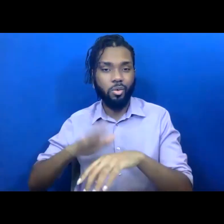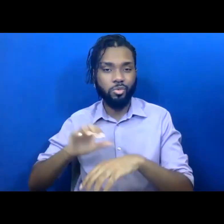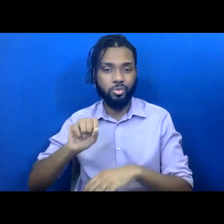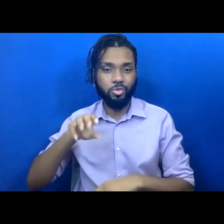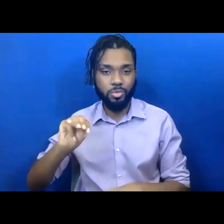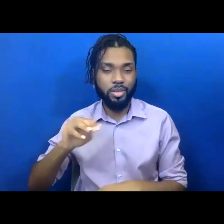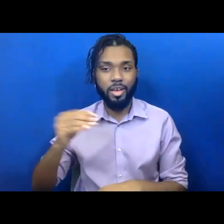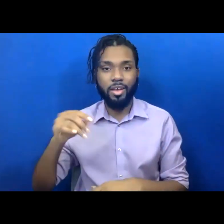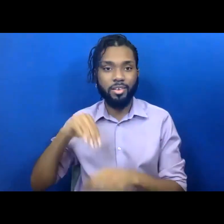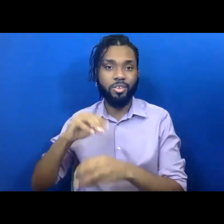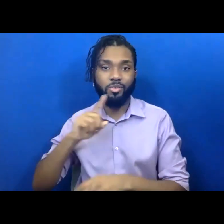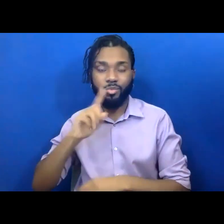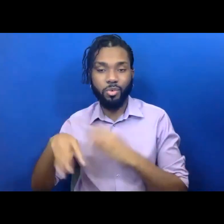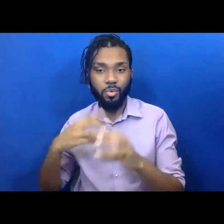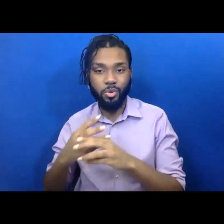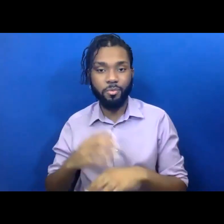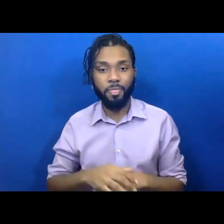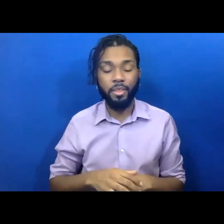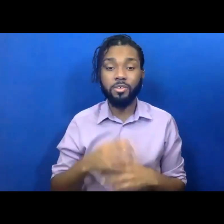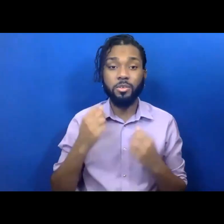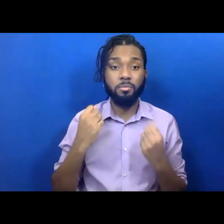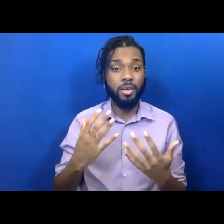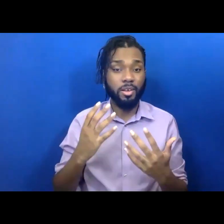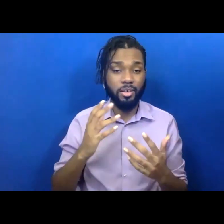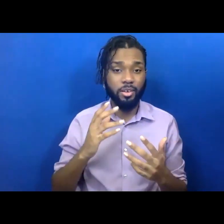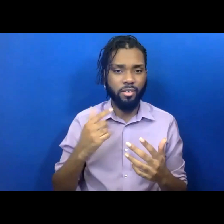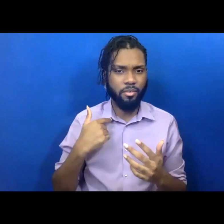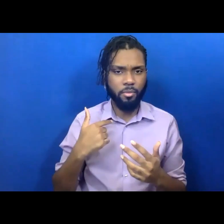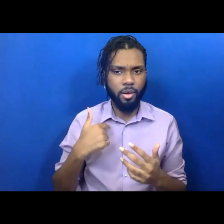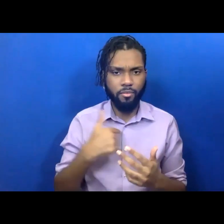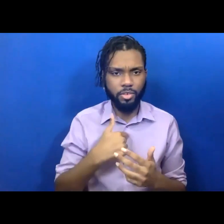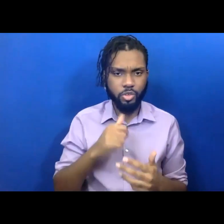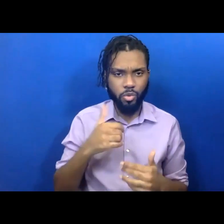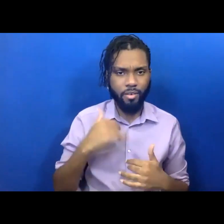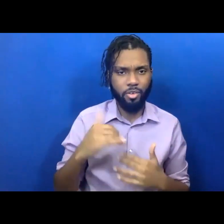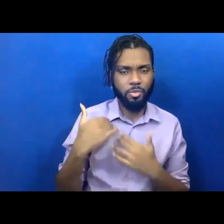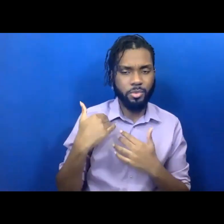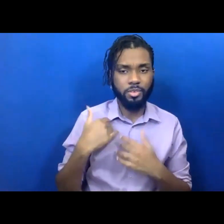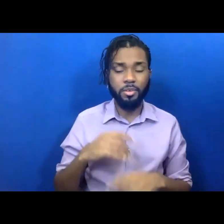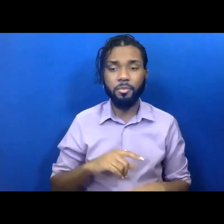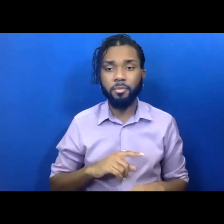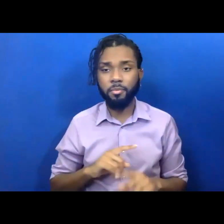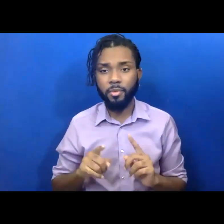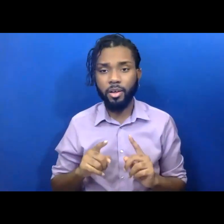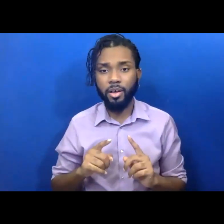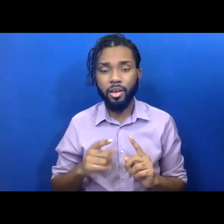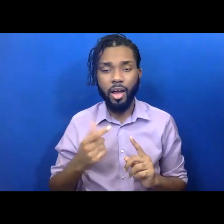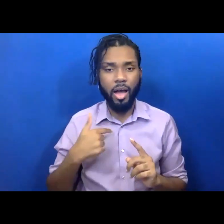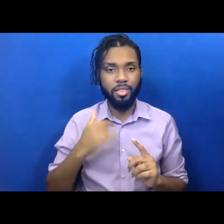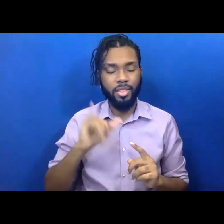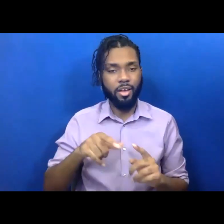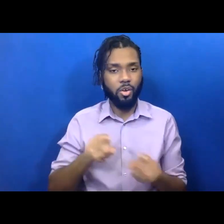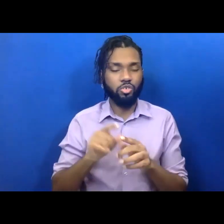a generation or two of linguists who don't have that responsibility betrays everything that I know in terms of what is real about being Black and what is